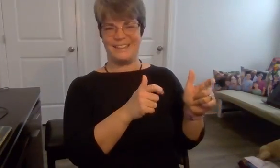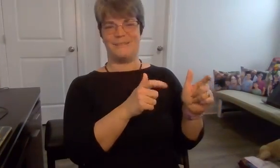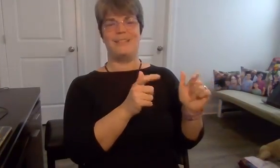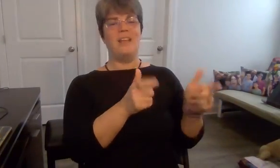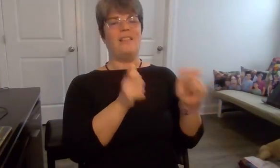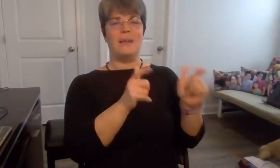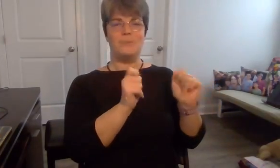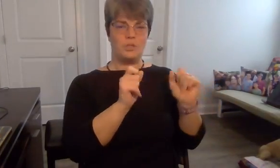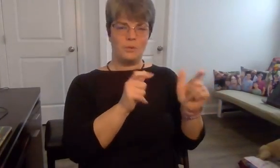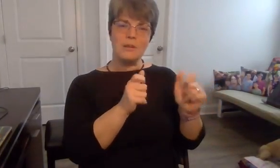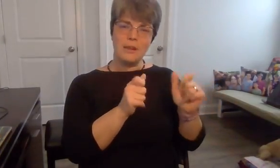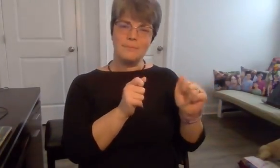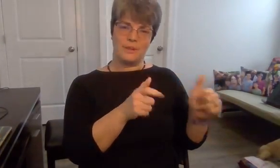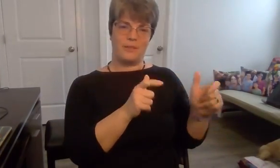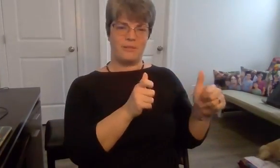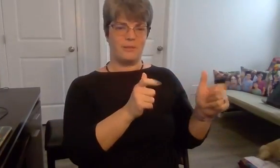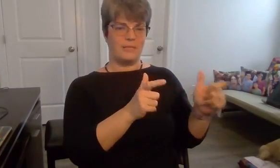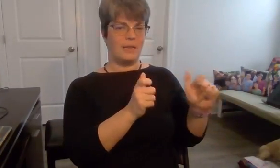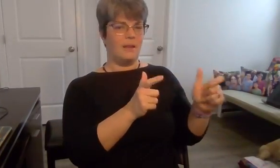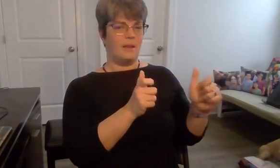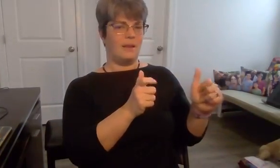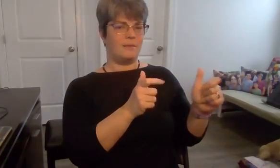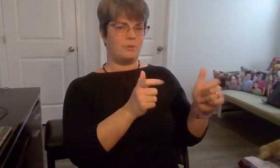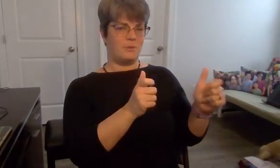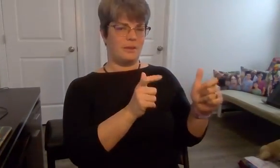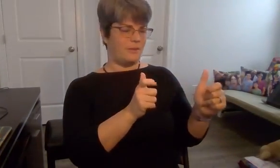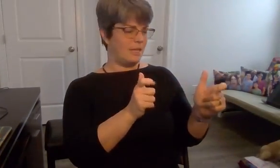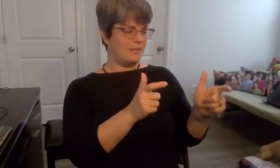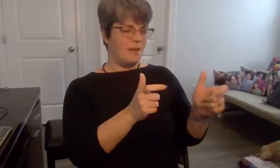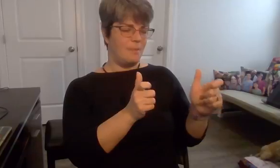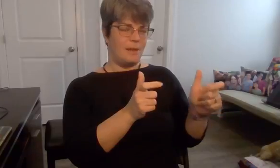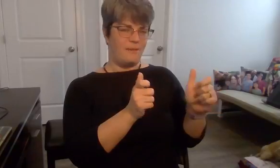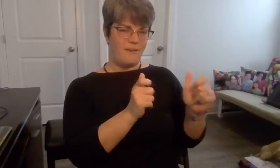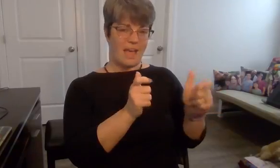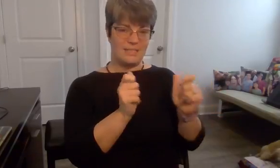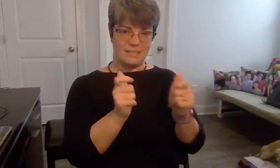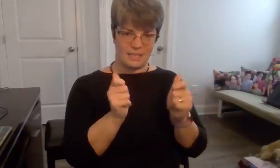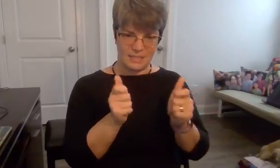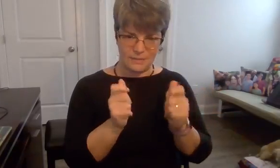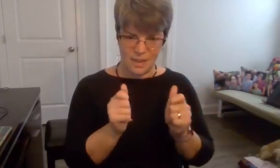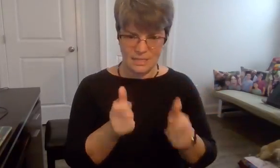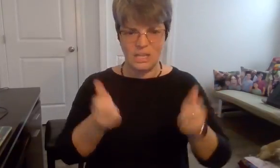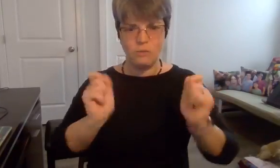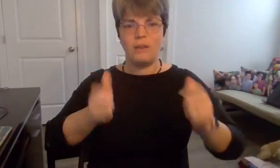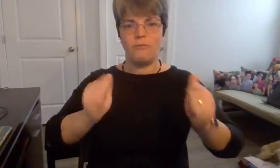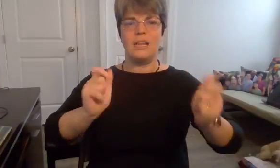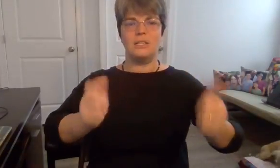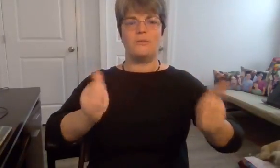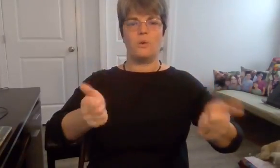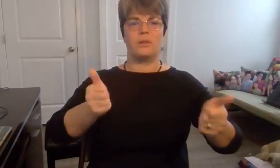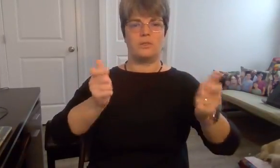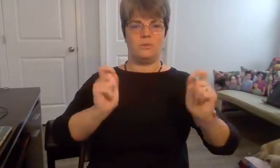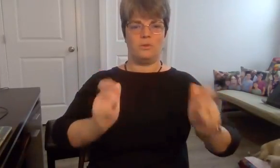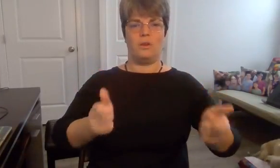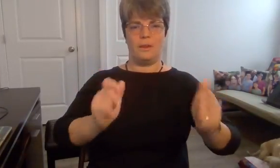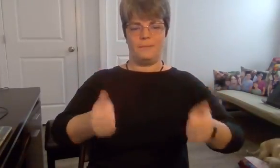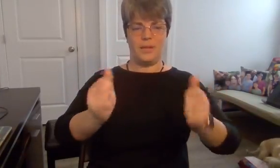like I'm shooting them, is what the 3-year-olds say. Sort of, I guess, but fast is like this fast. Like reins of a horse on a,